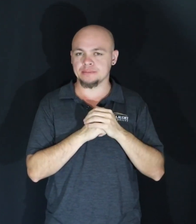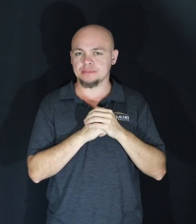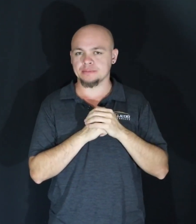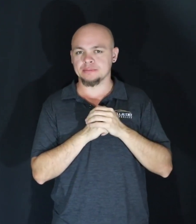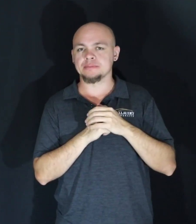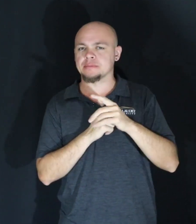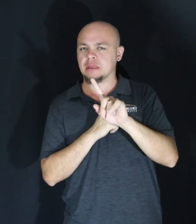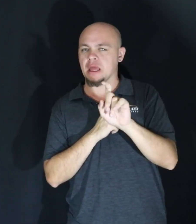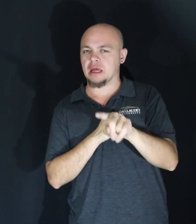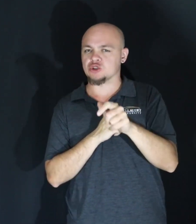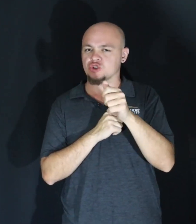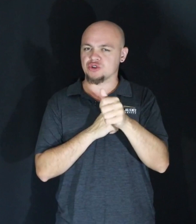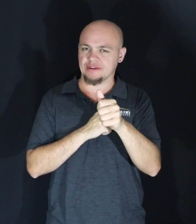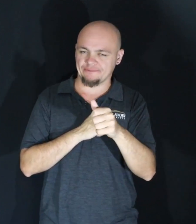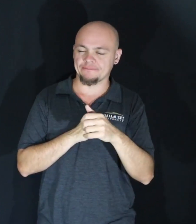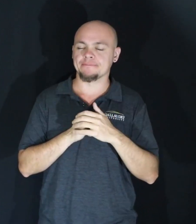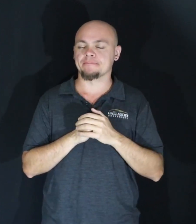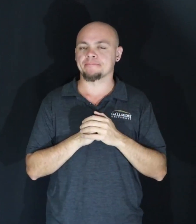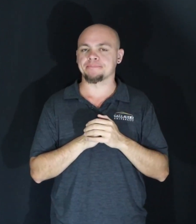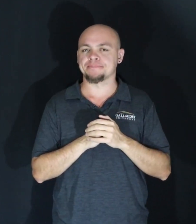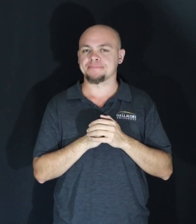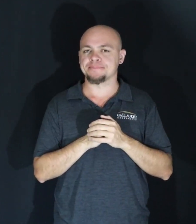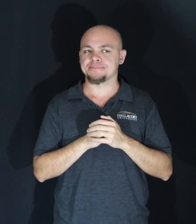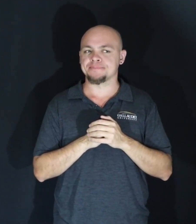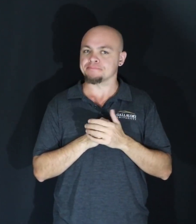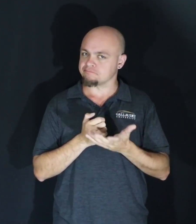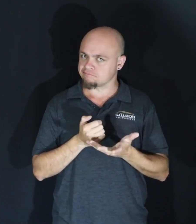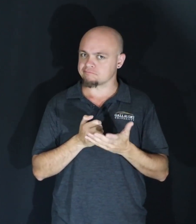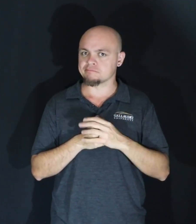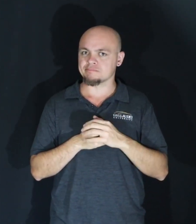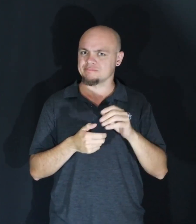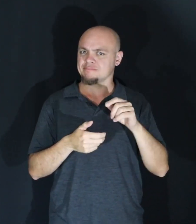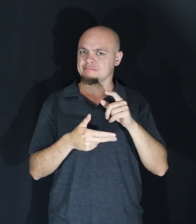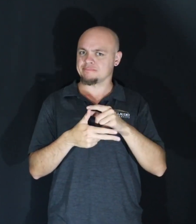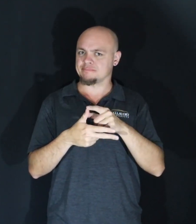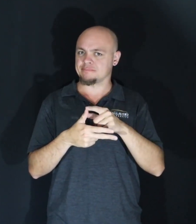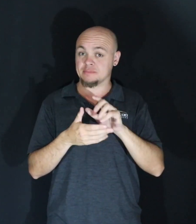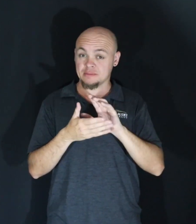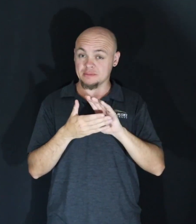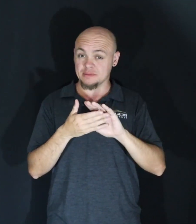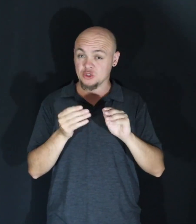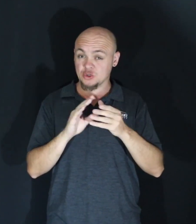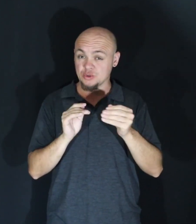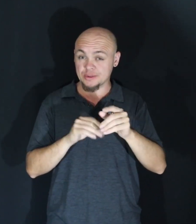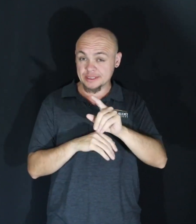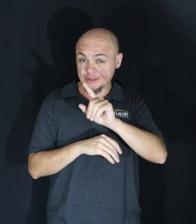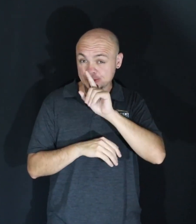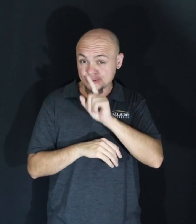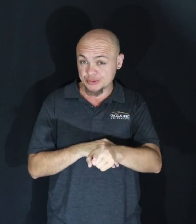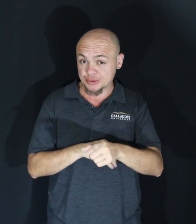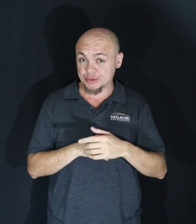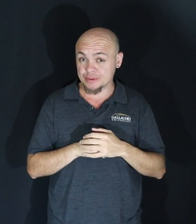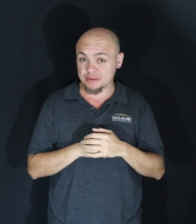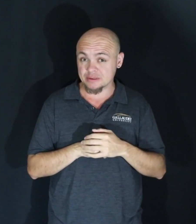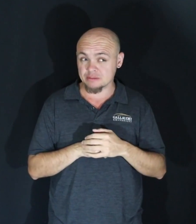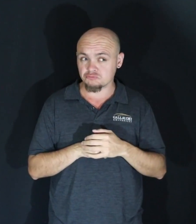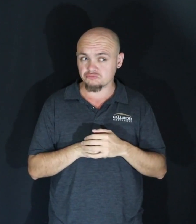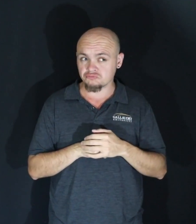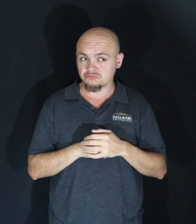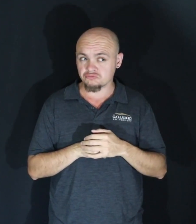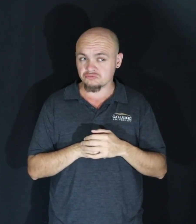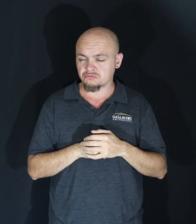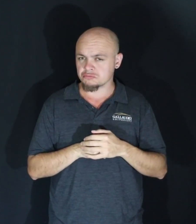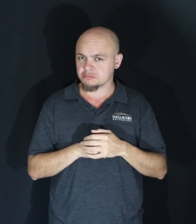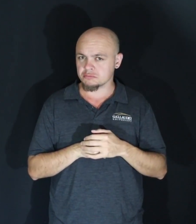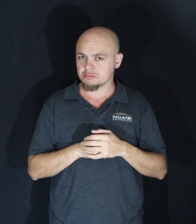and ask yourself the question, is this story even true? And once you challenge